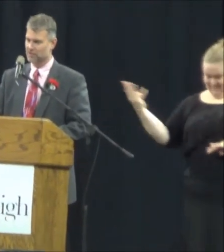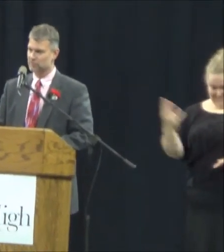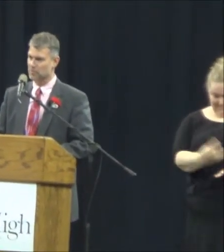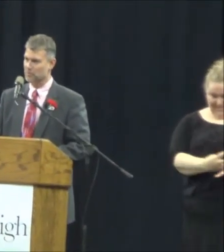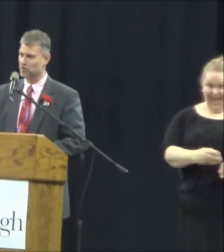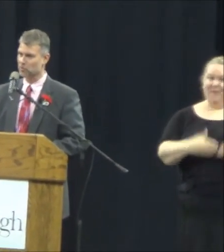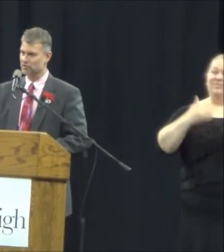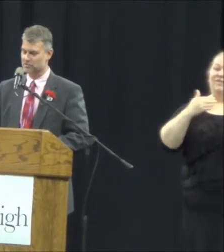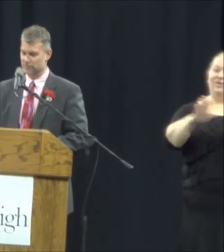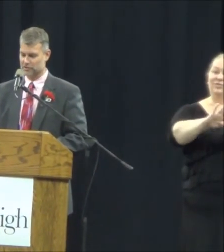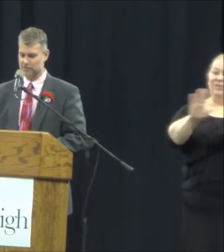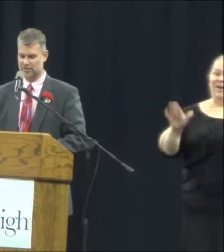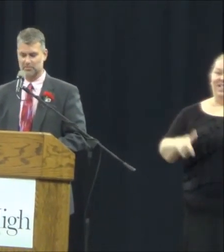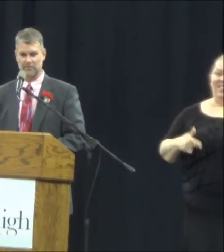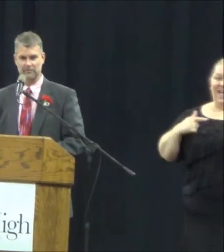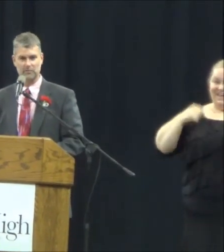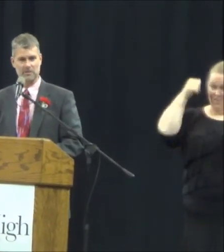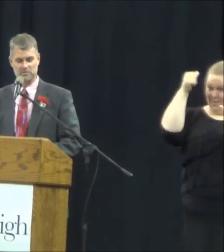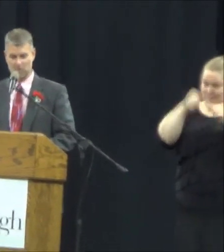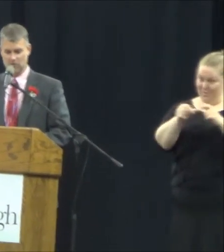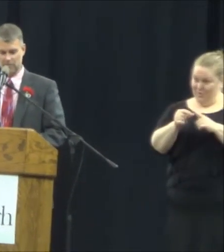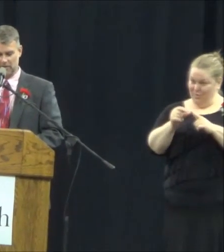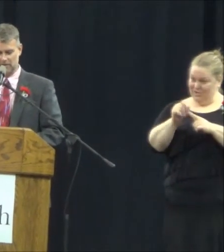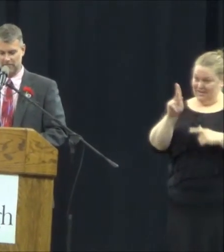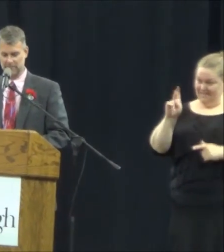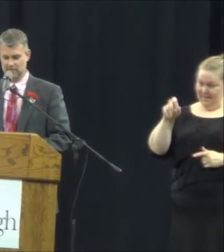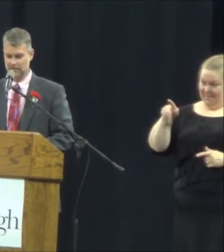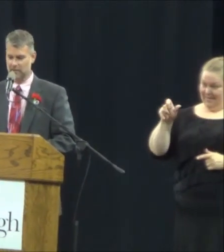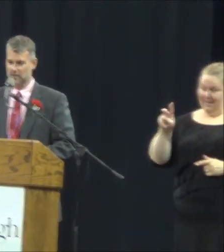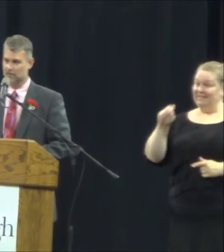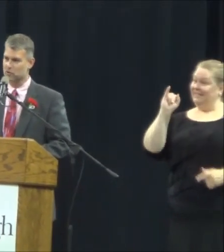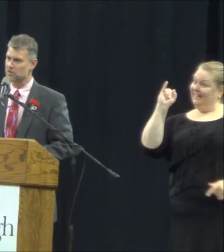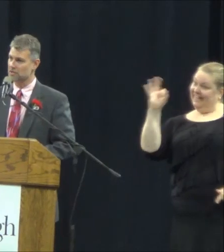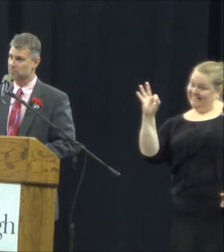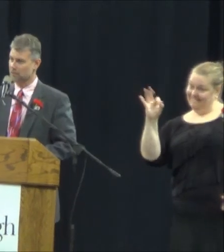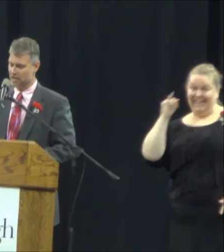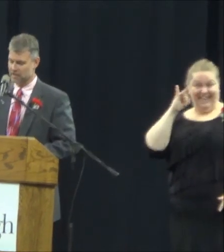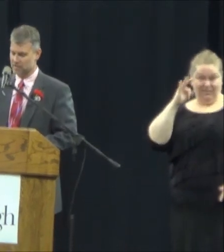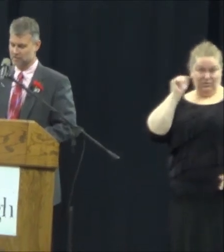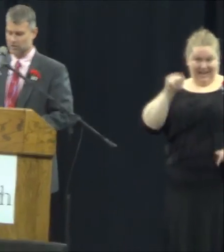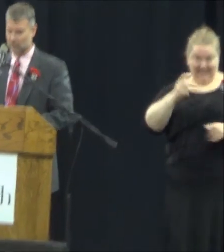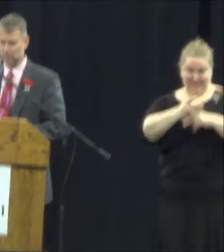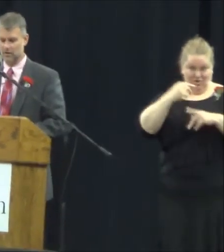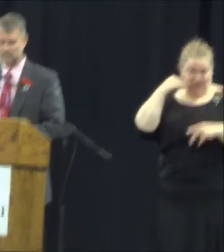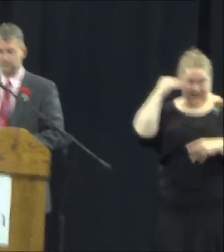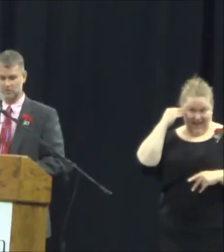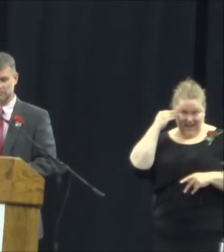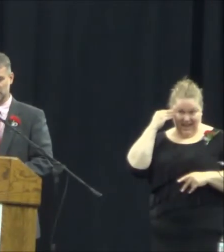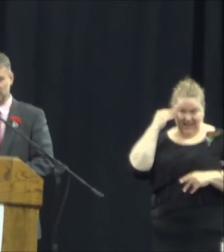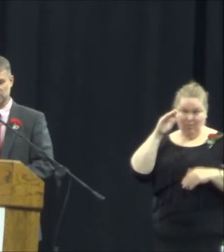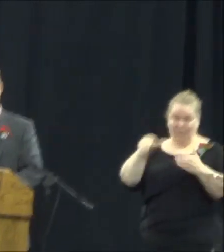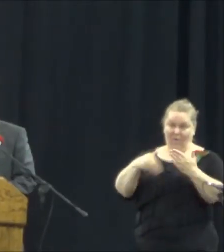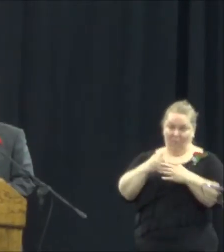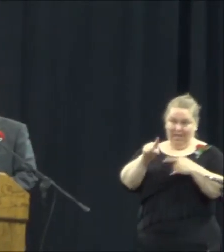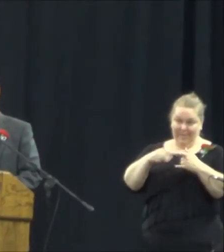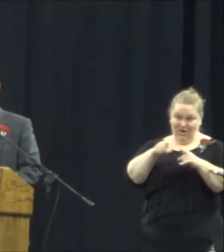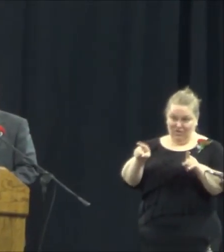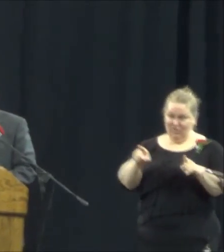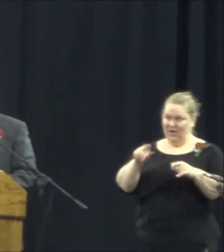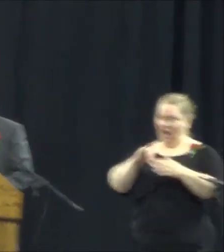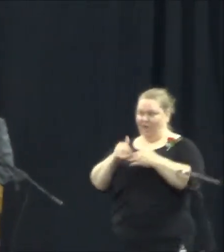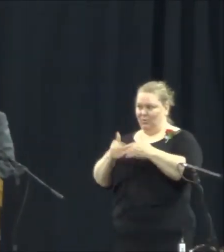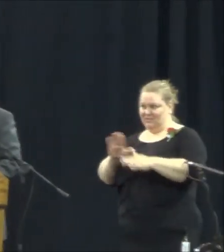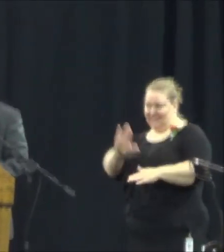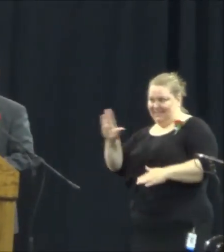lives, remember the words of Rudyard Kipling from his poem, If. If you can keep your head when all about you are losing theirs